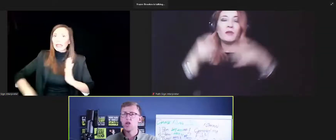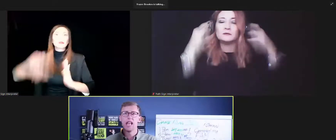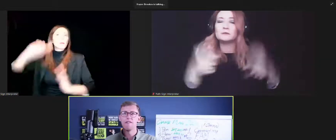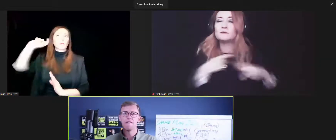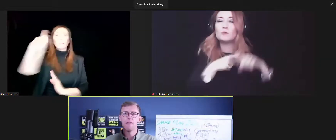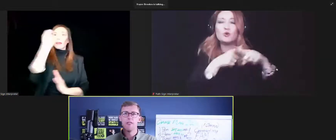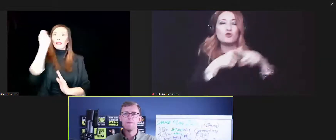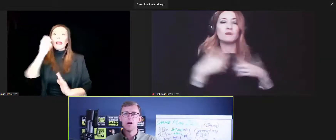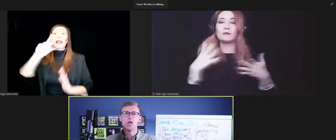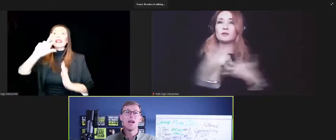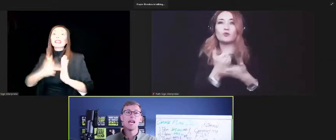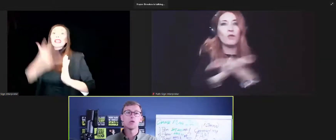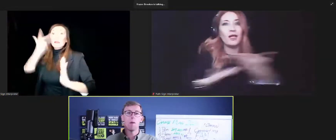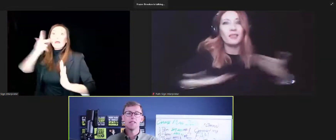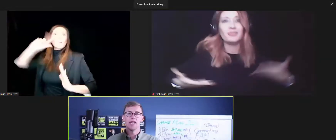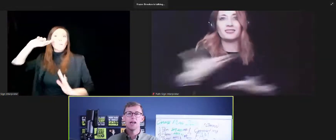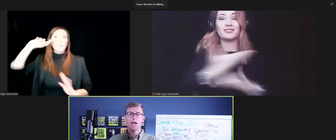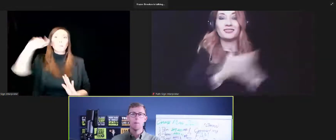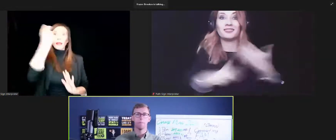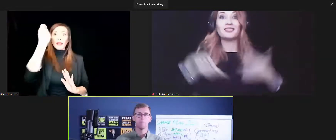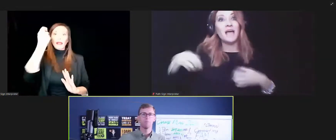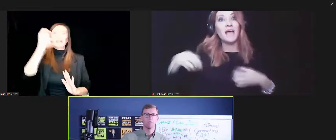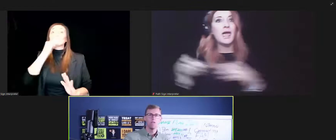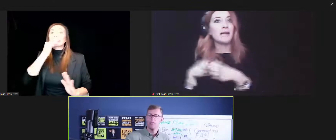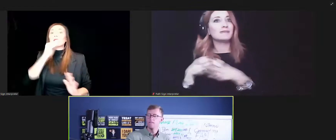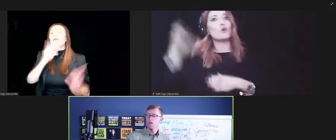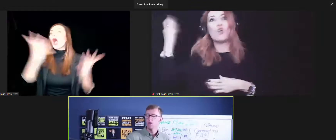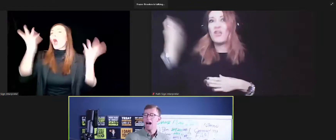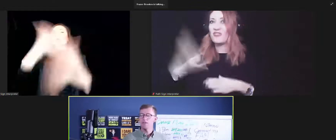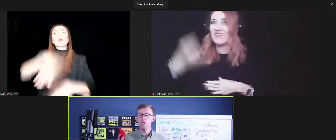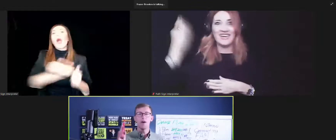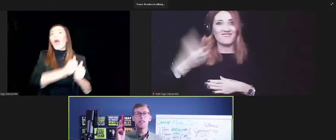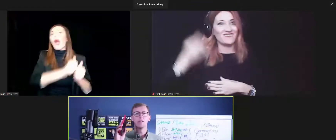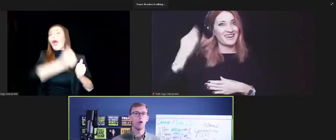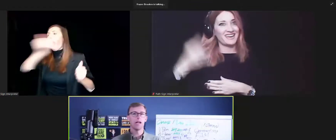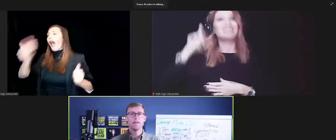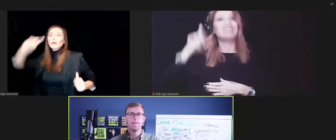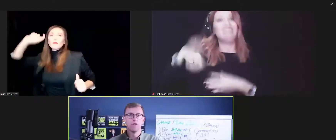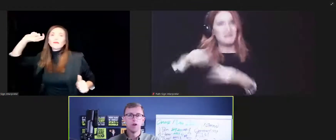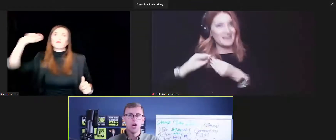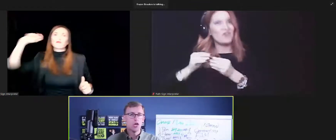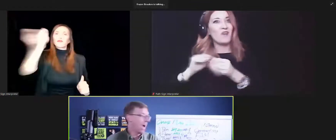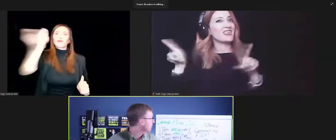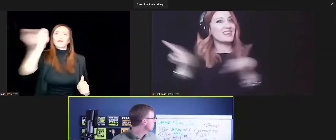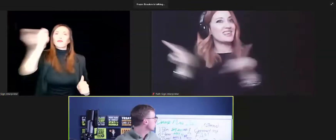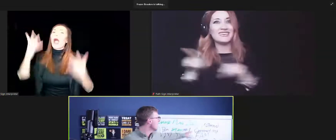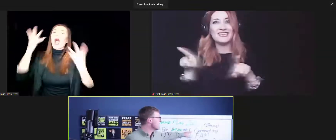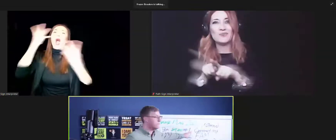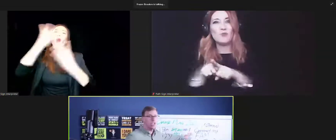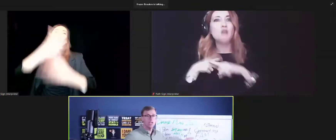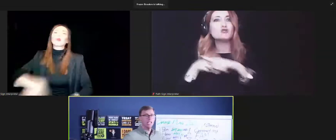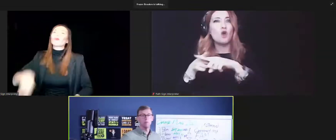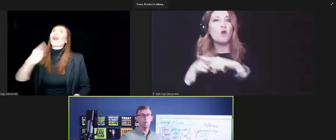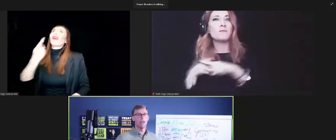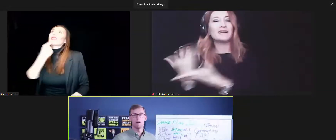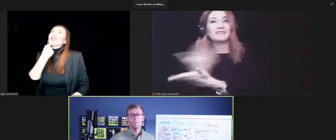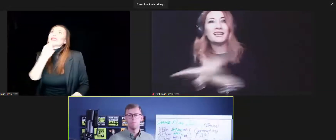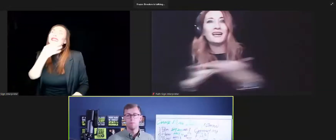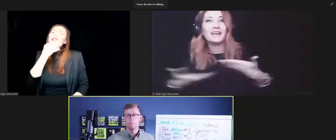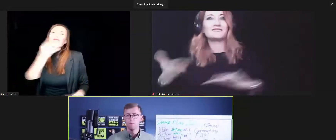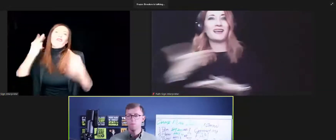changing your life. So here's what I'm going to tell you. You have to do it in the morning. You have to do this first thing in the